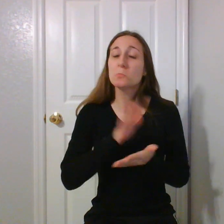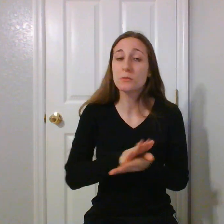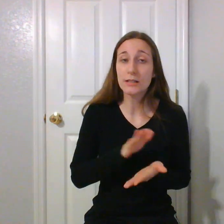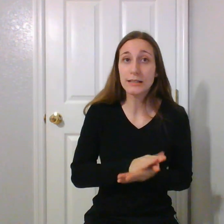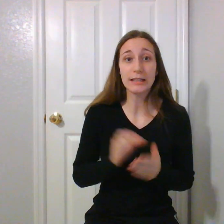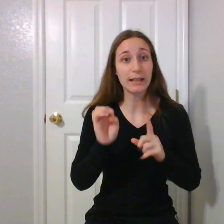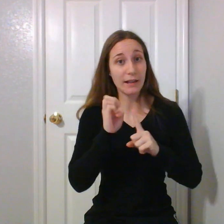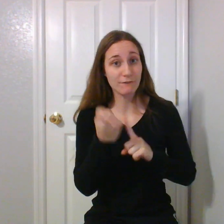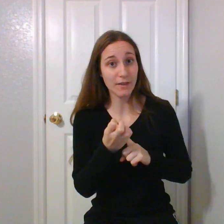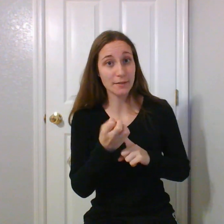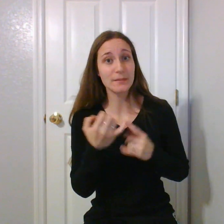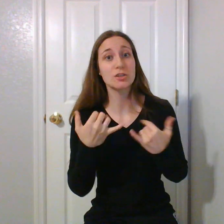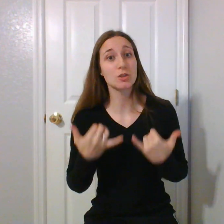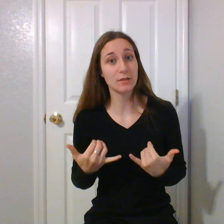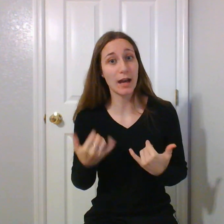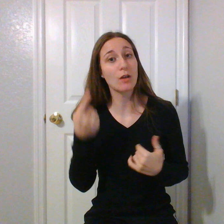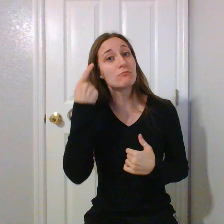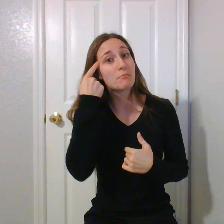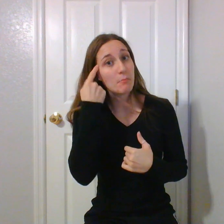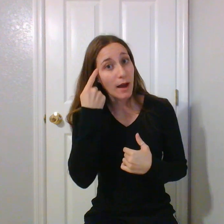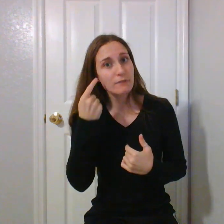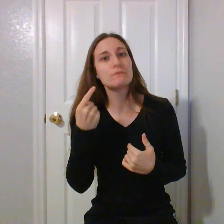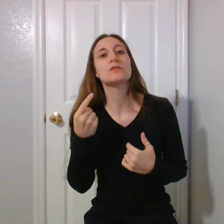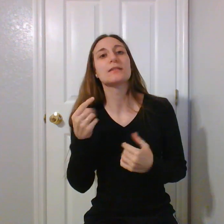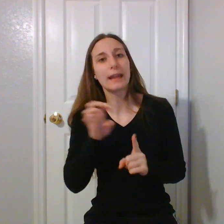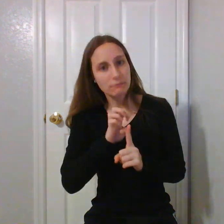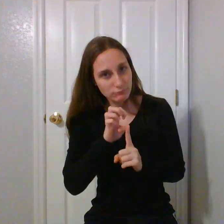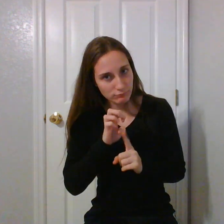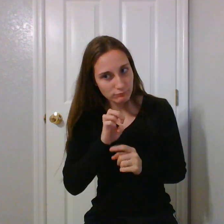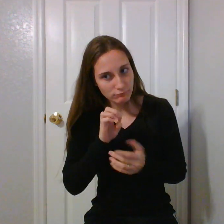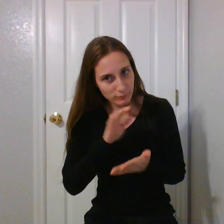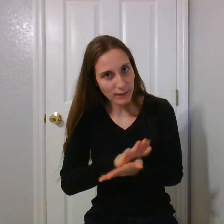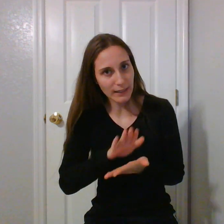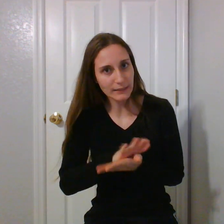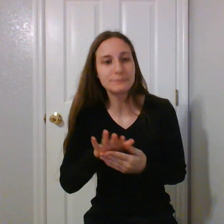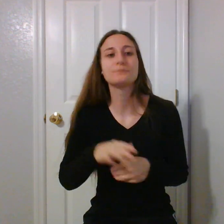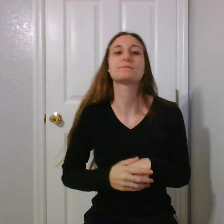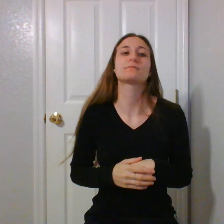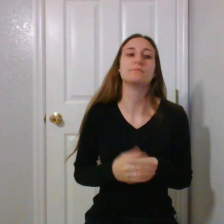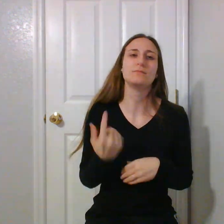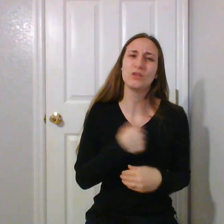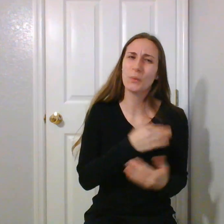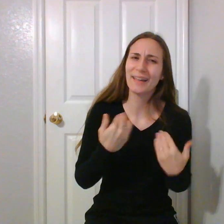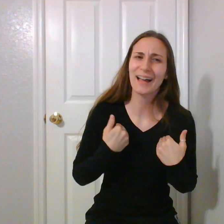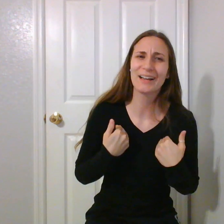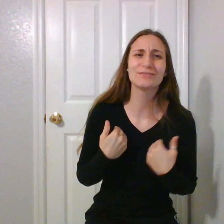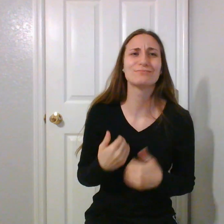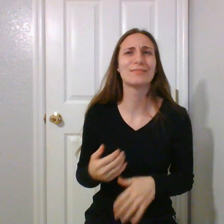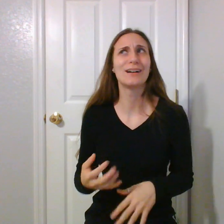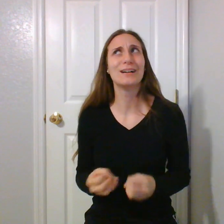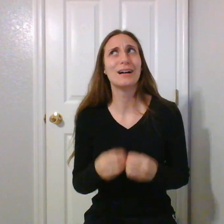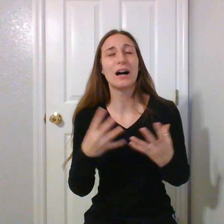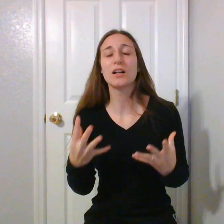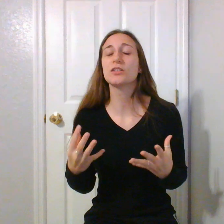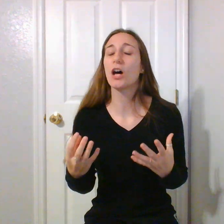you're also mindfully decluttering we have so many different thoughts and so many different emotions and things that we want to accomplish the day before